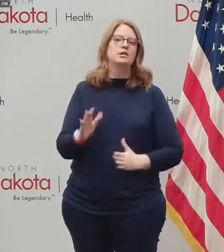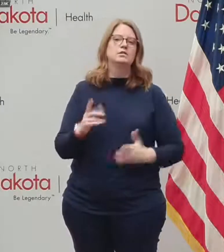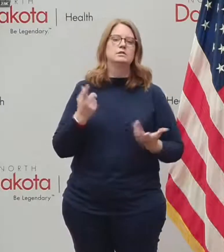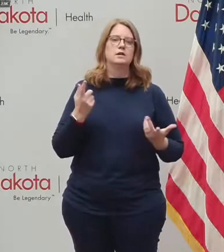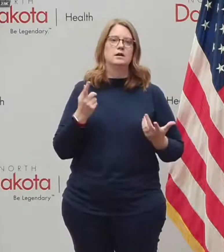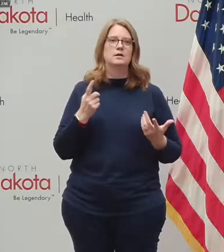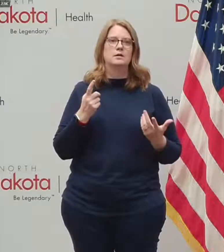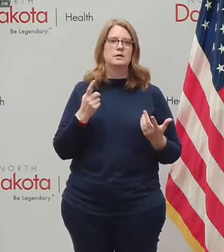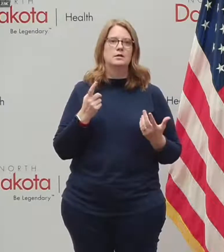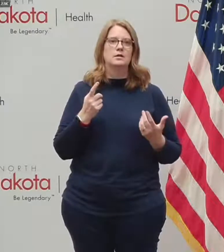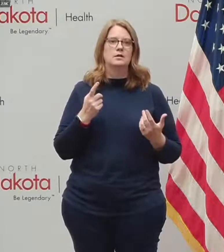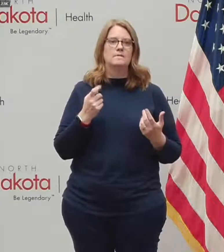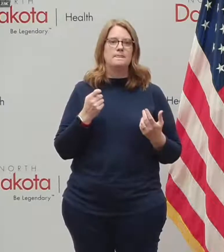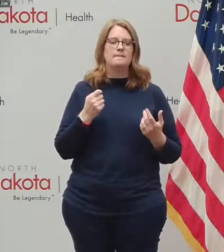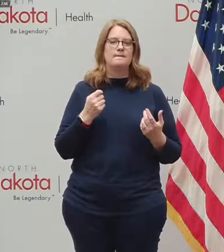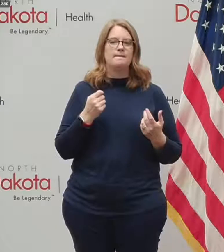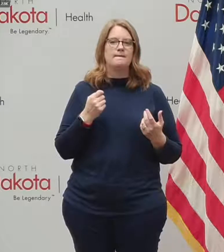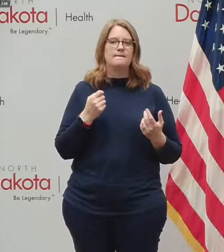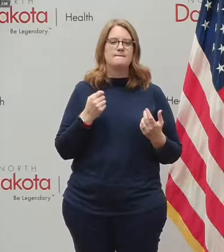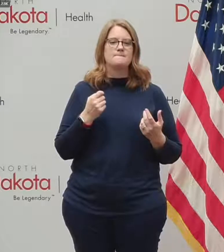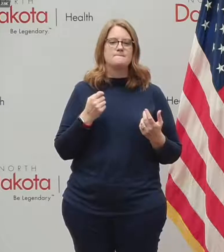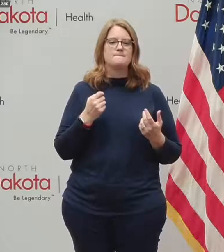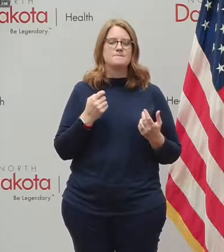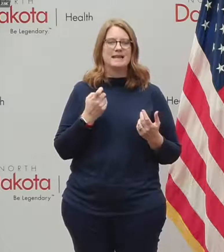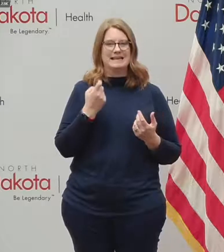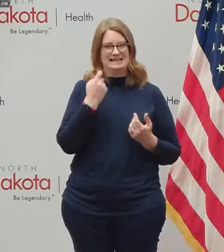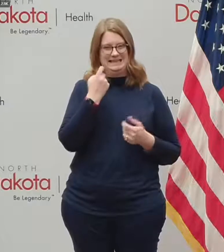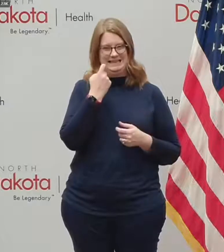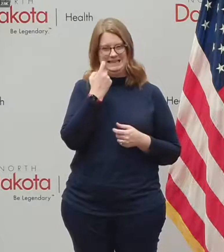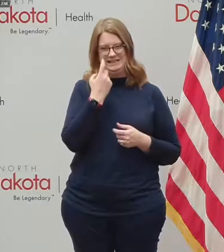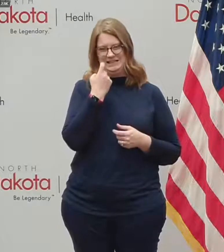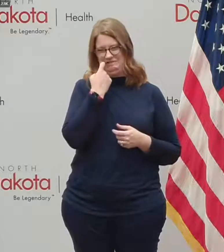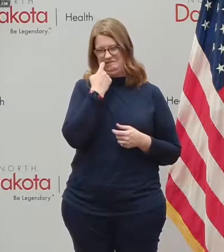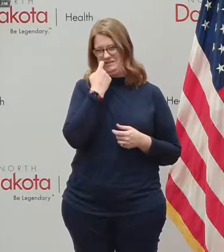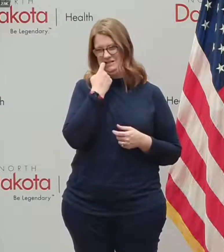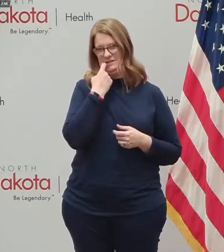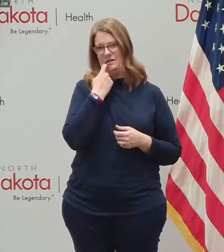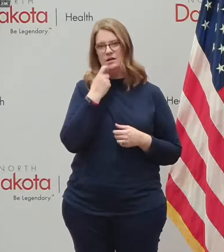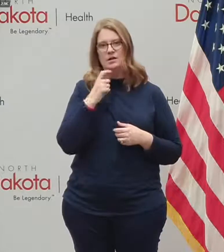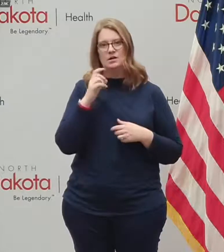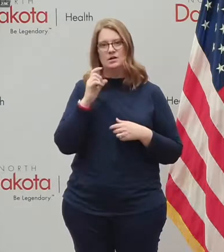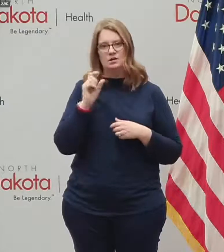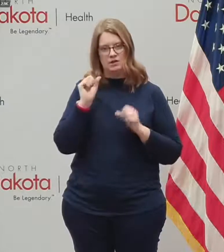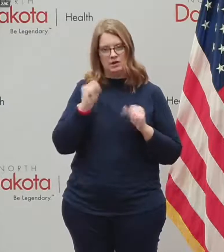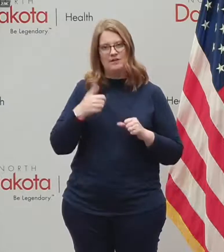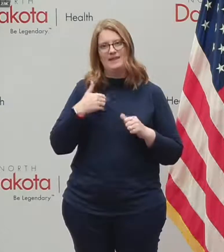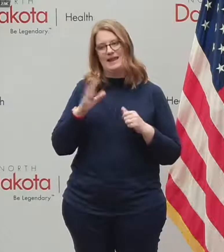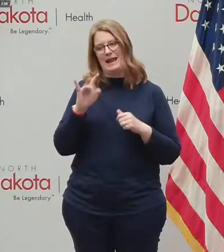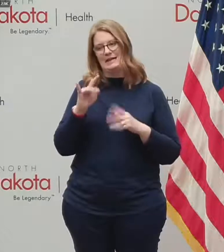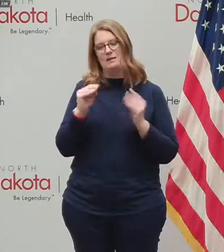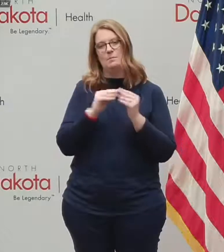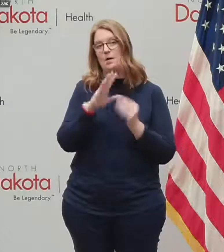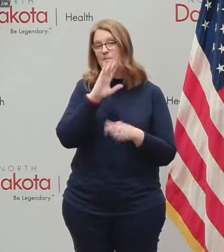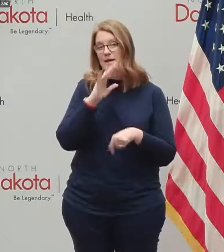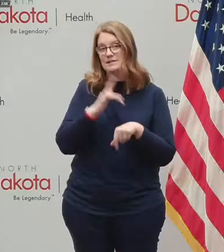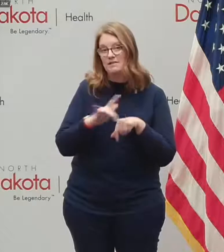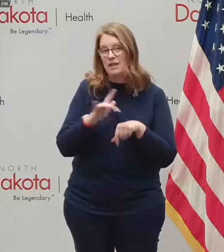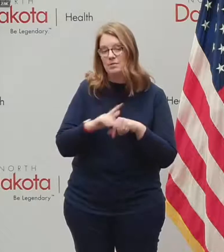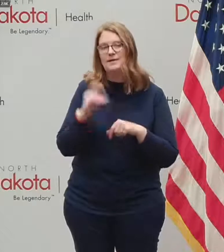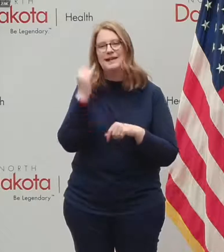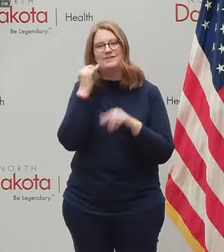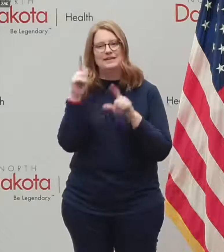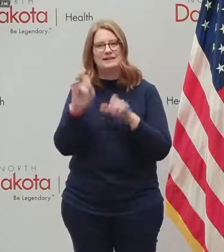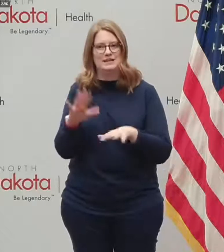have, in recent days, they could have had 18 more beds available if they could have been getting tests back